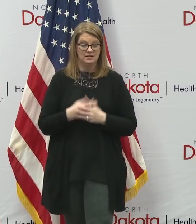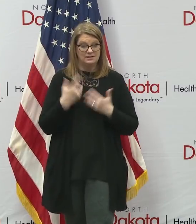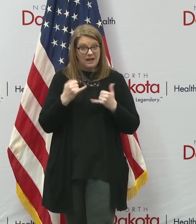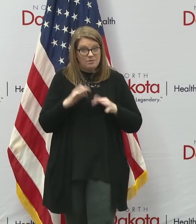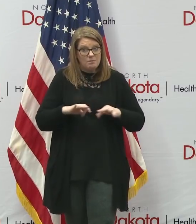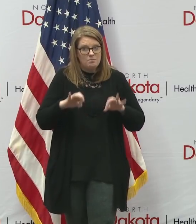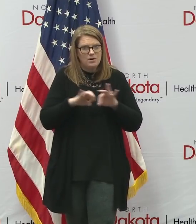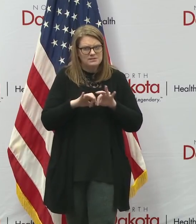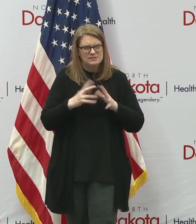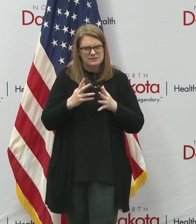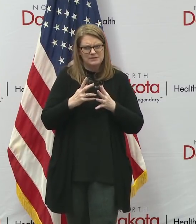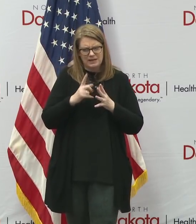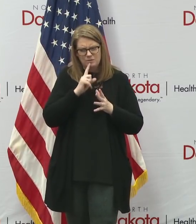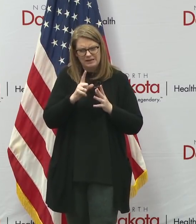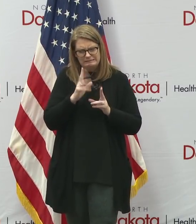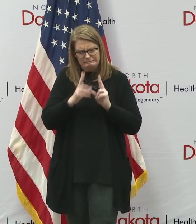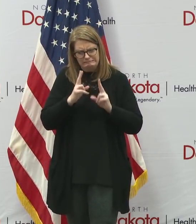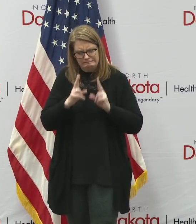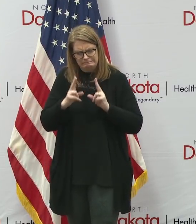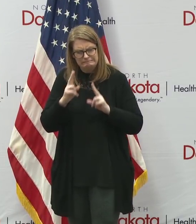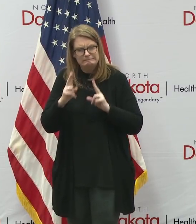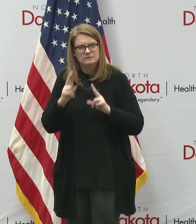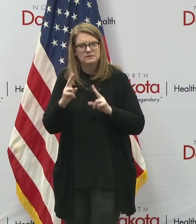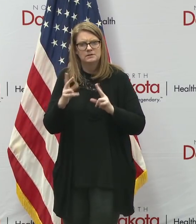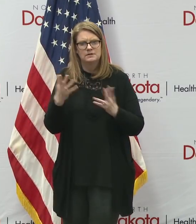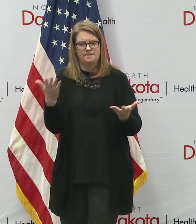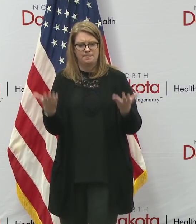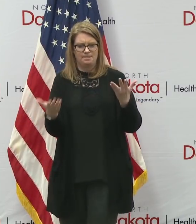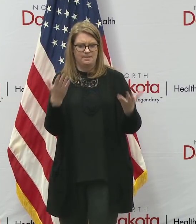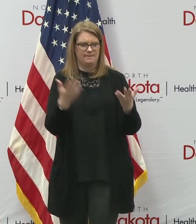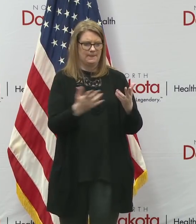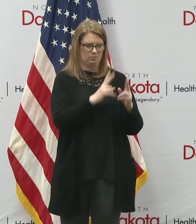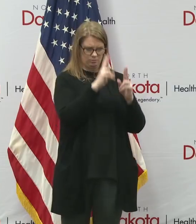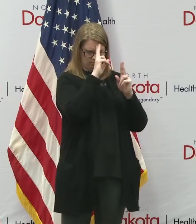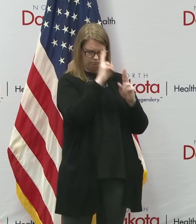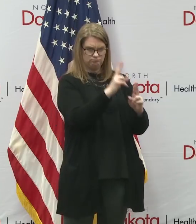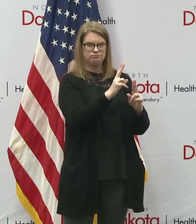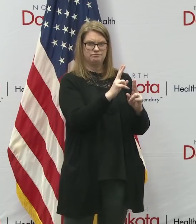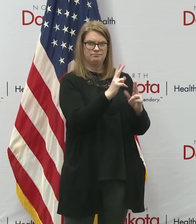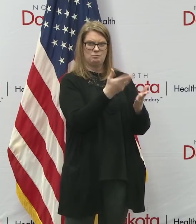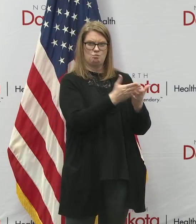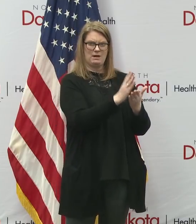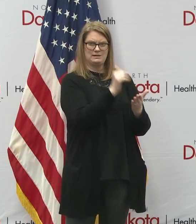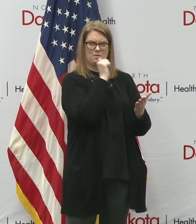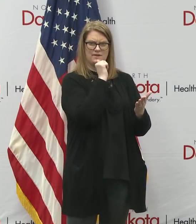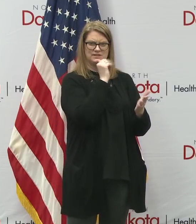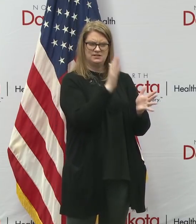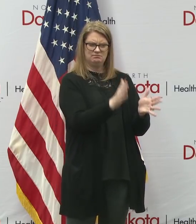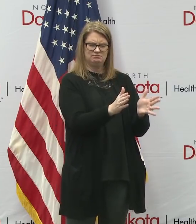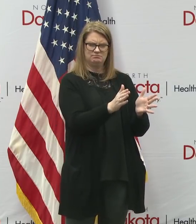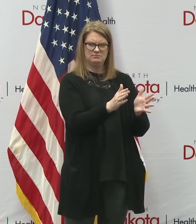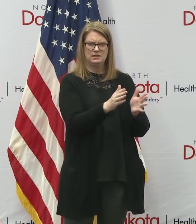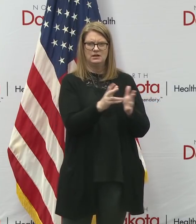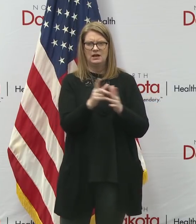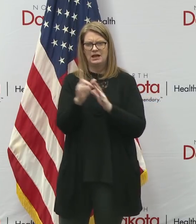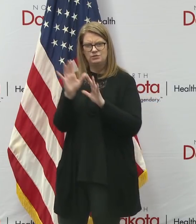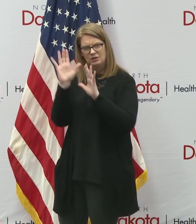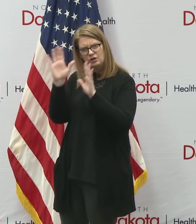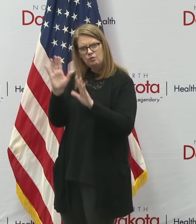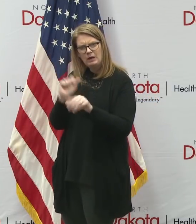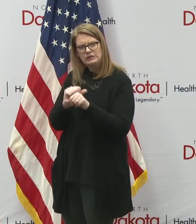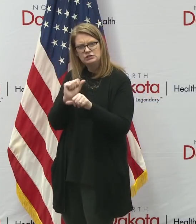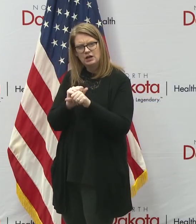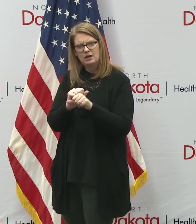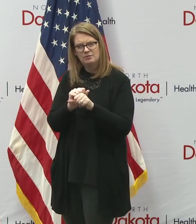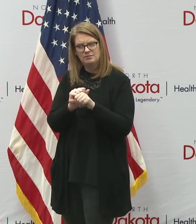that where we're trying to balance between respecting individuals' rights to privacy and doing a great job at getting